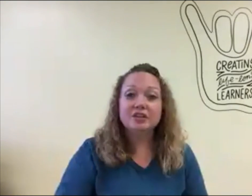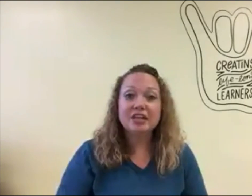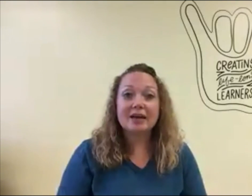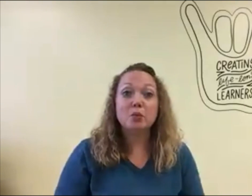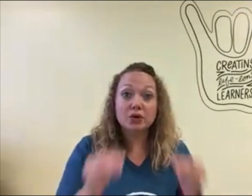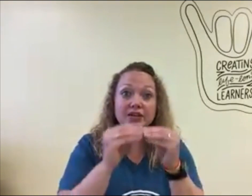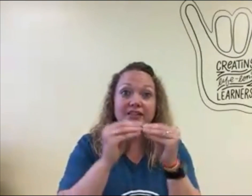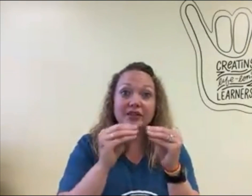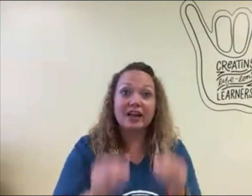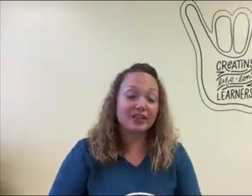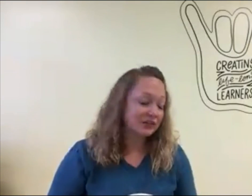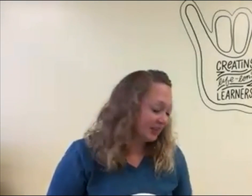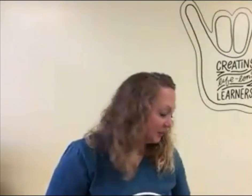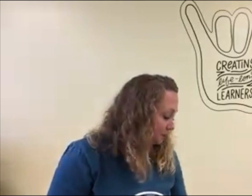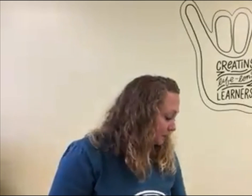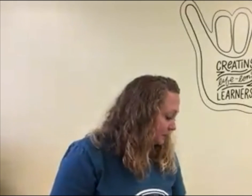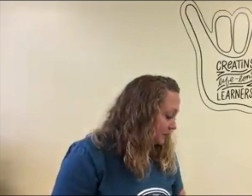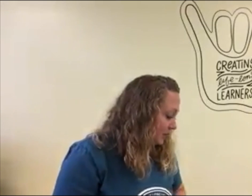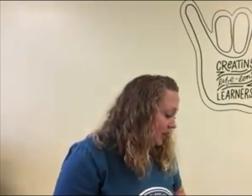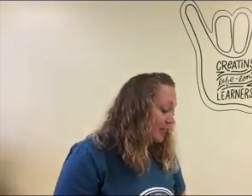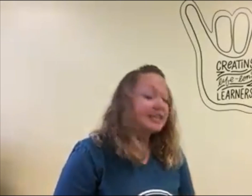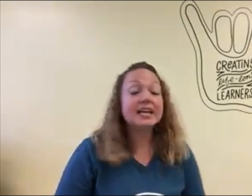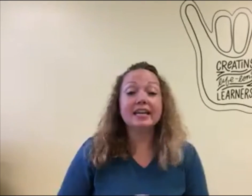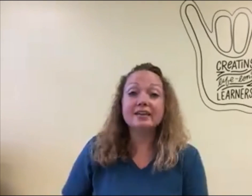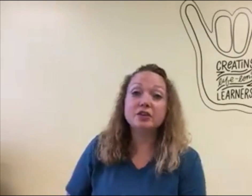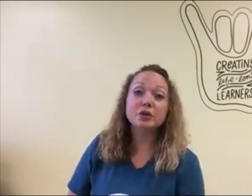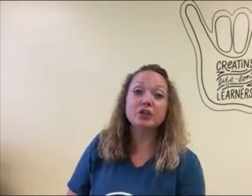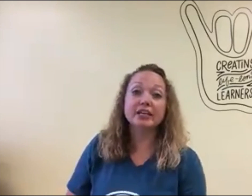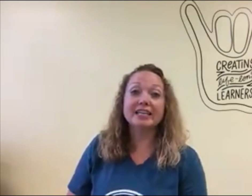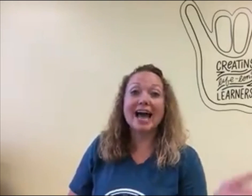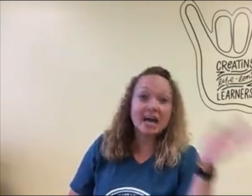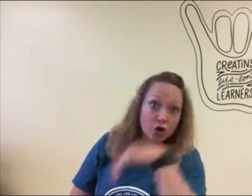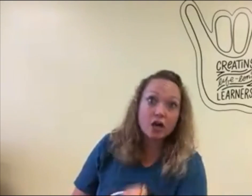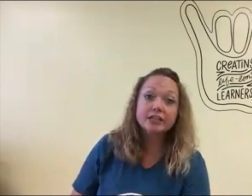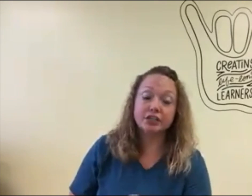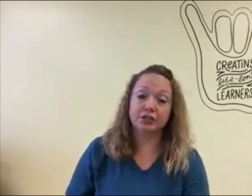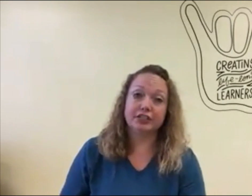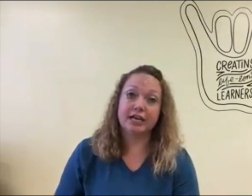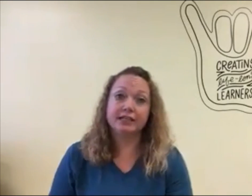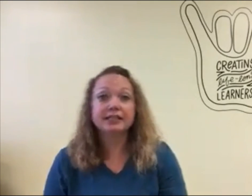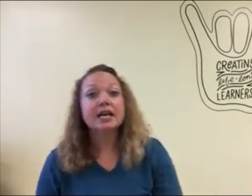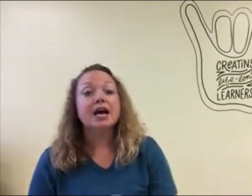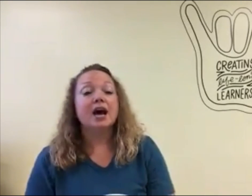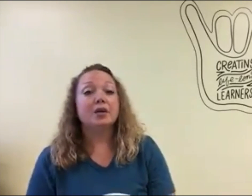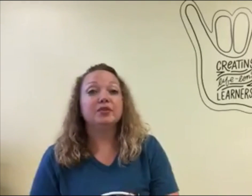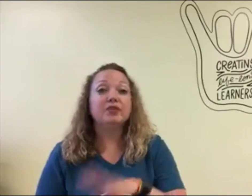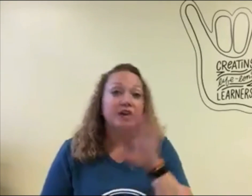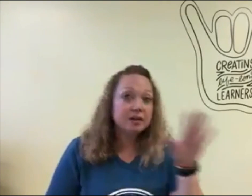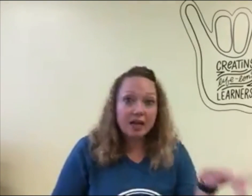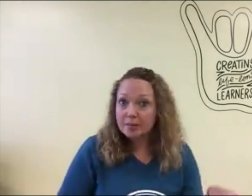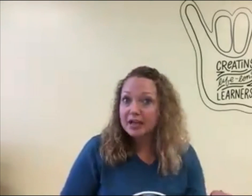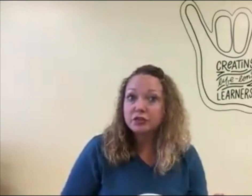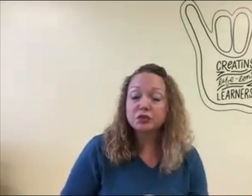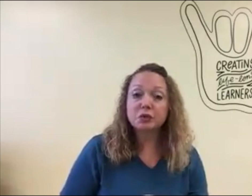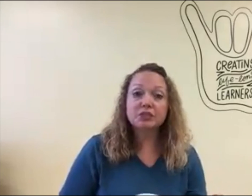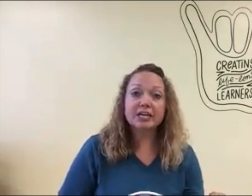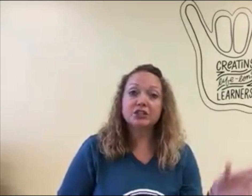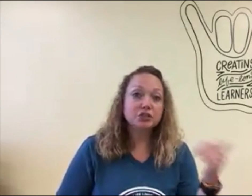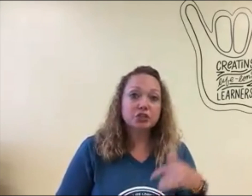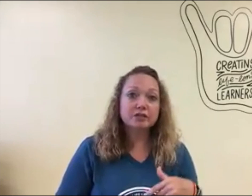lot of those things. And then if you are looking to add on to your signs, you've already kind of mastered those signs and you're just looking for a little more. Today